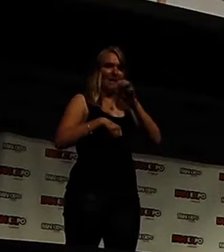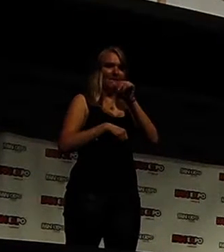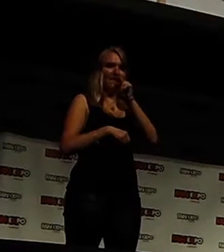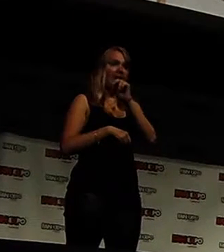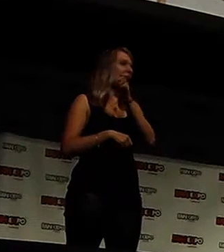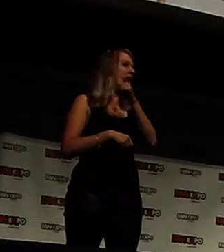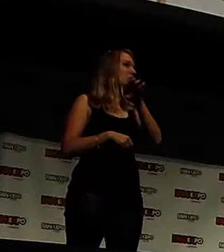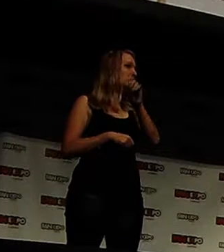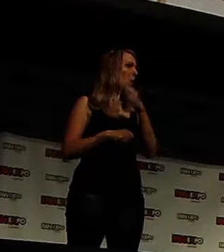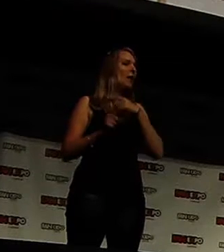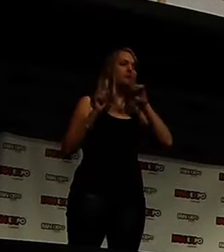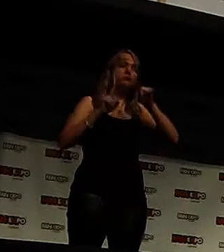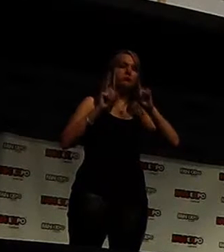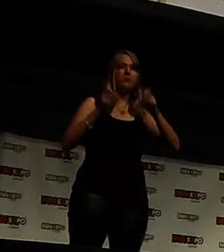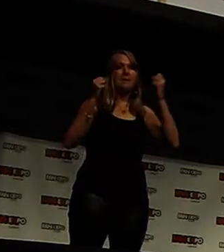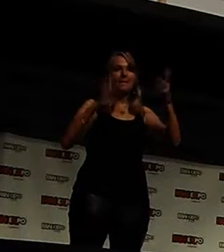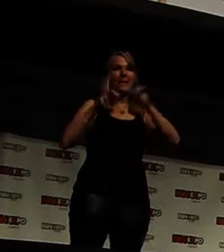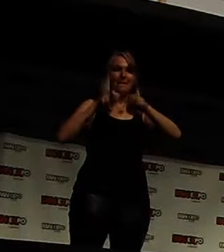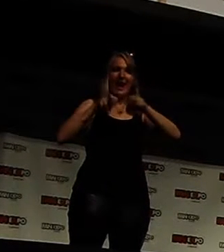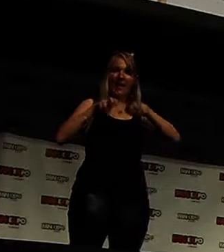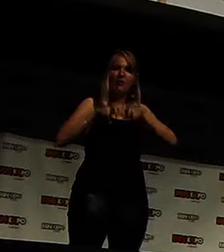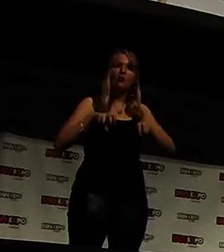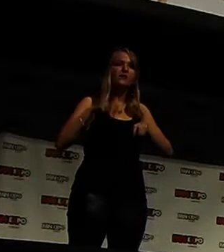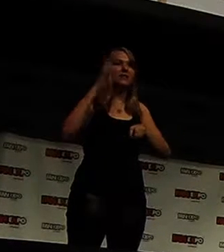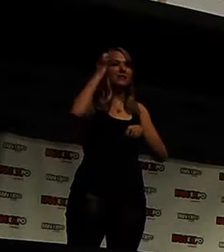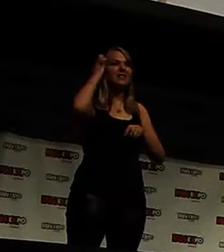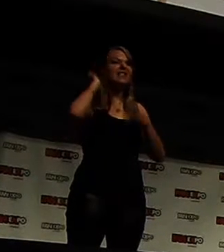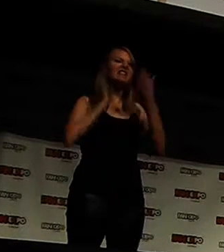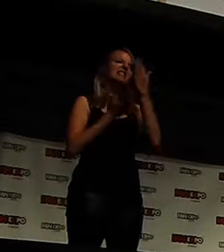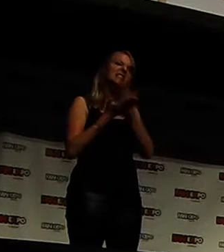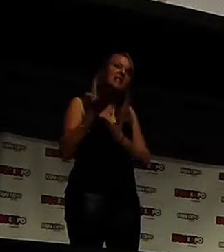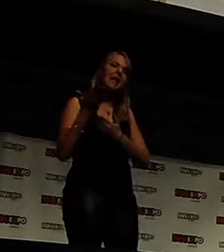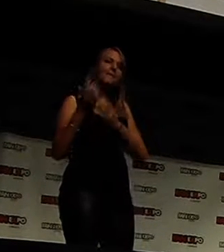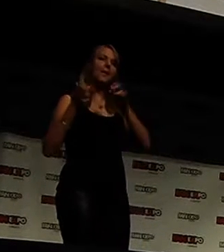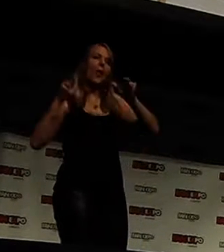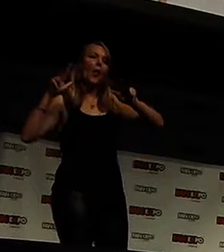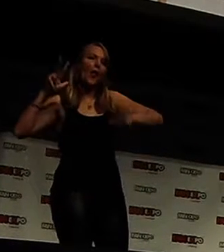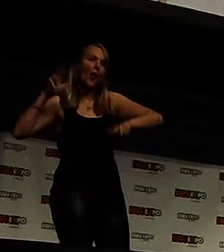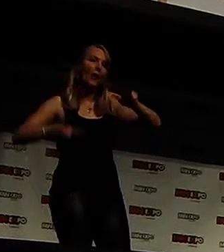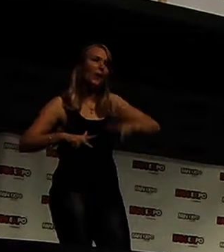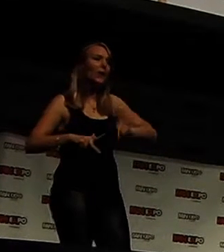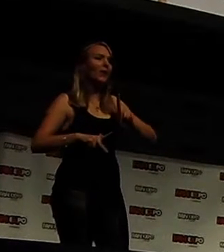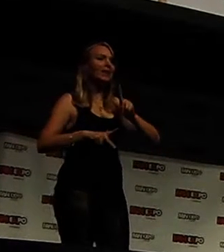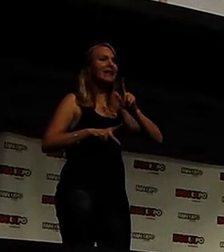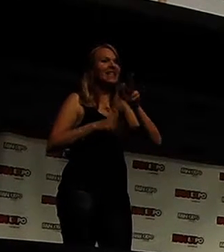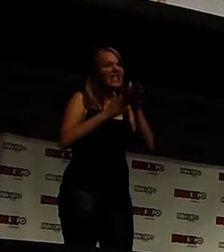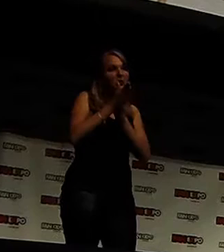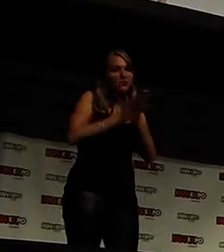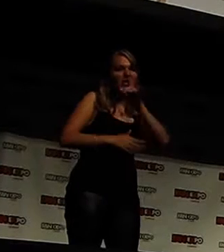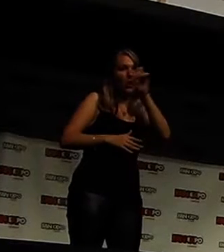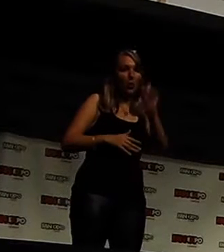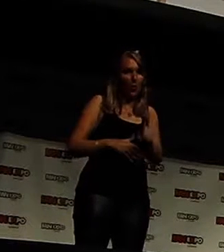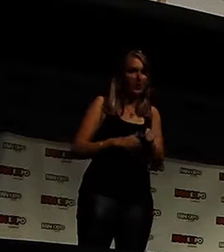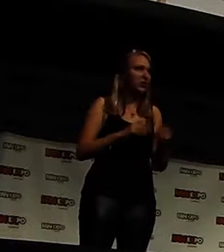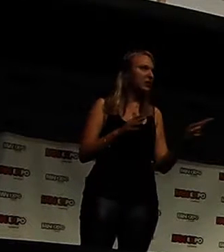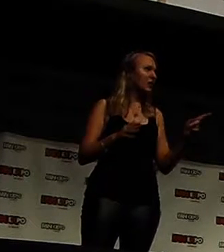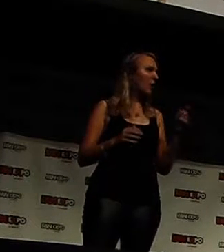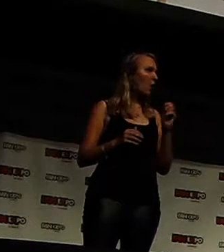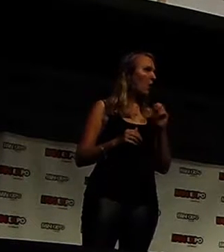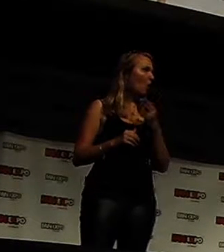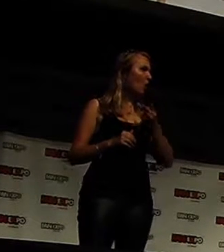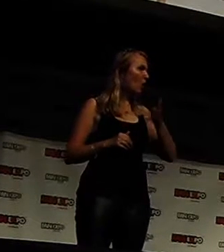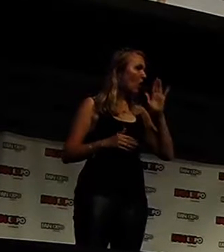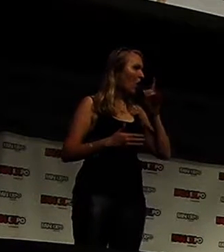and there's always some awkward or interesting questions. Oh, dear, what are you going to ask? The lovely, I don't